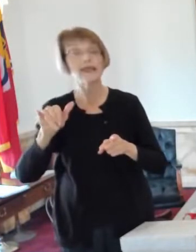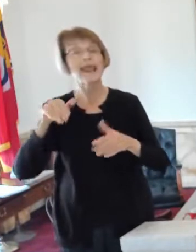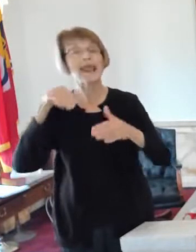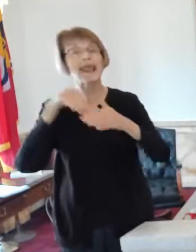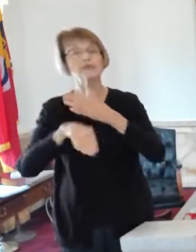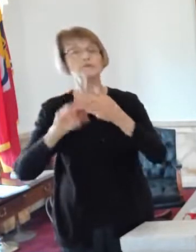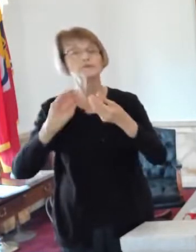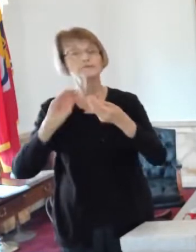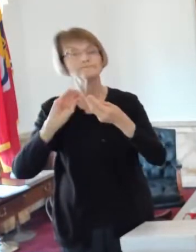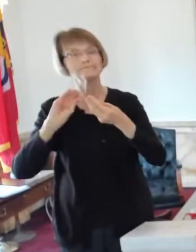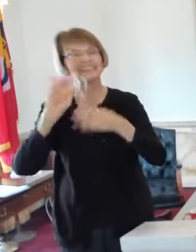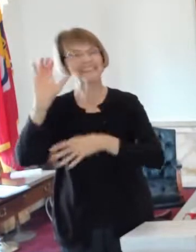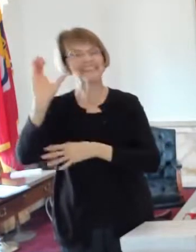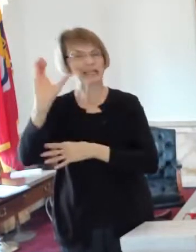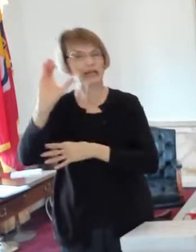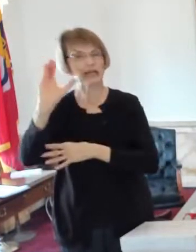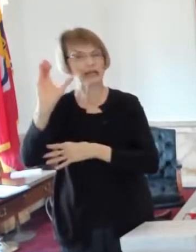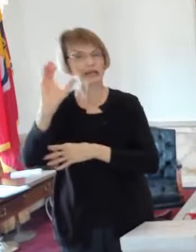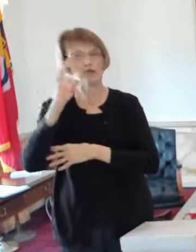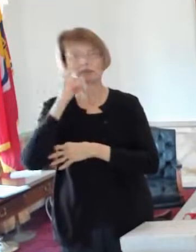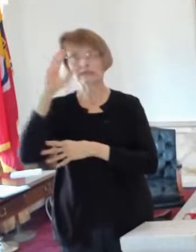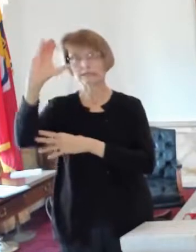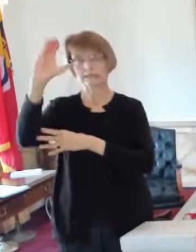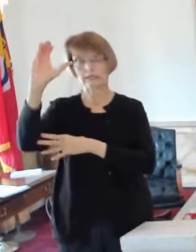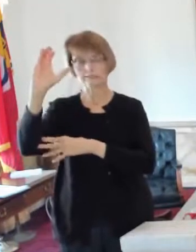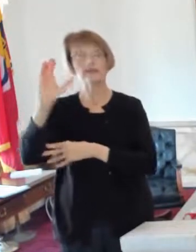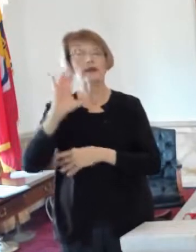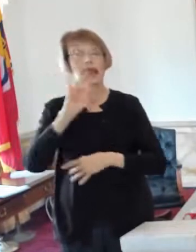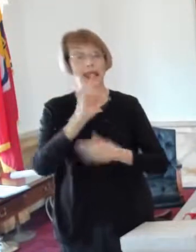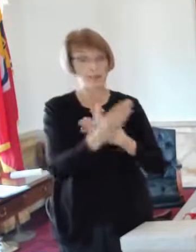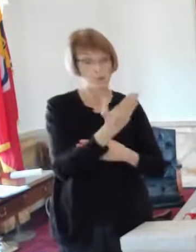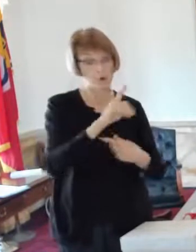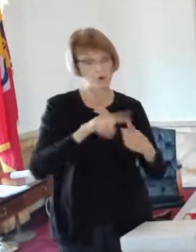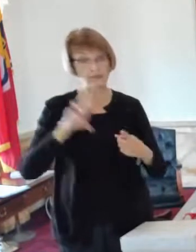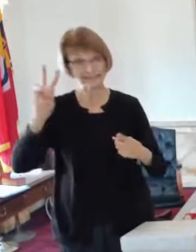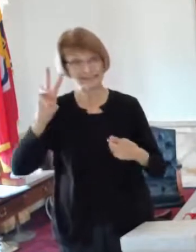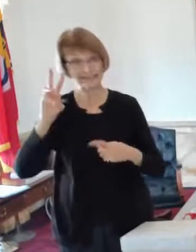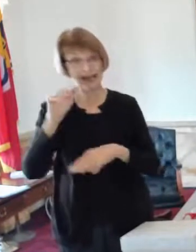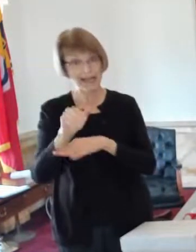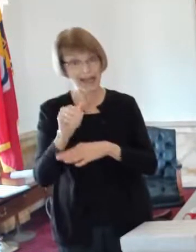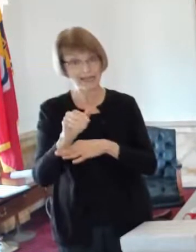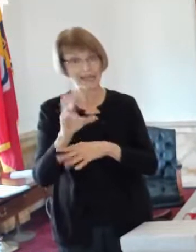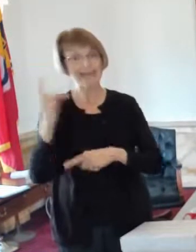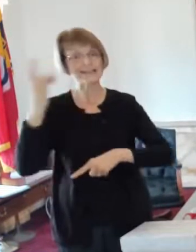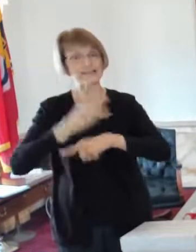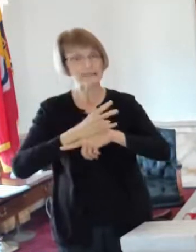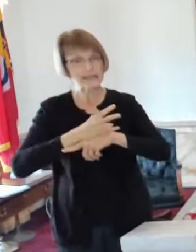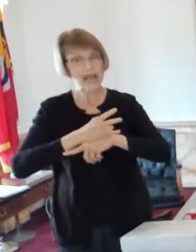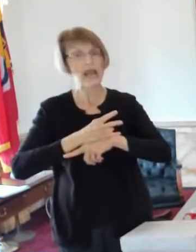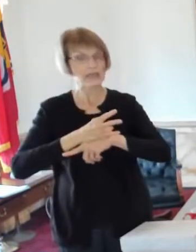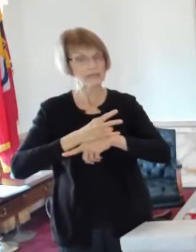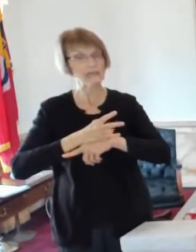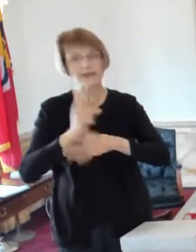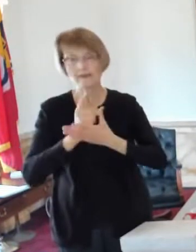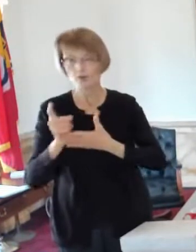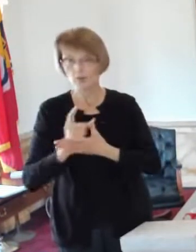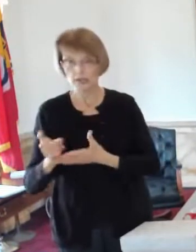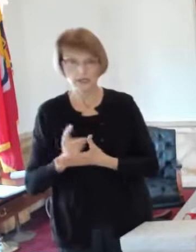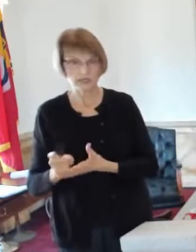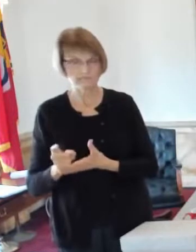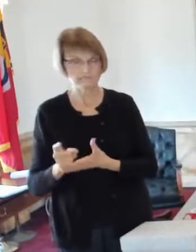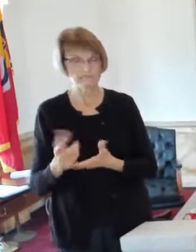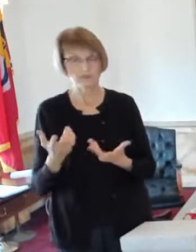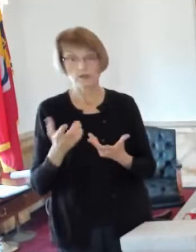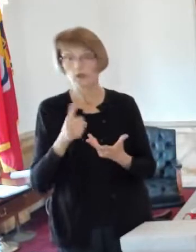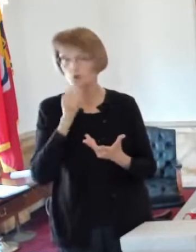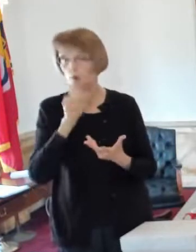this vaccination site. It runs from 8 in the morning till 6 at night, 7 days a week. You do not have to register in